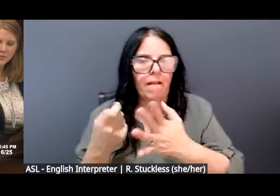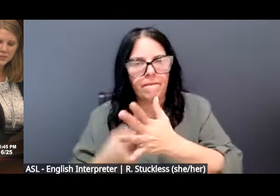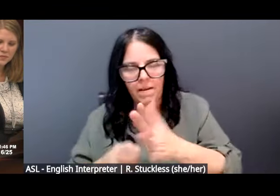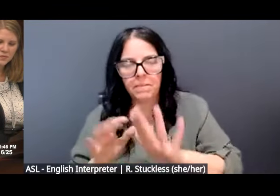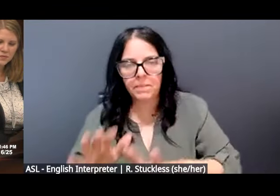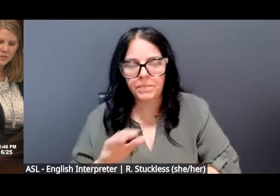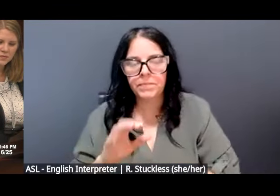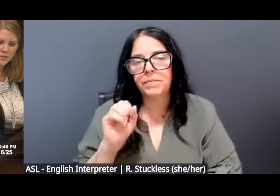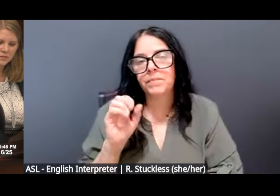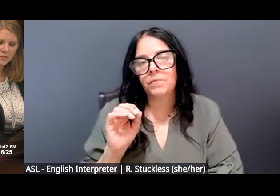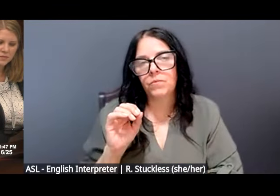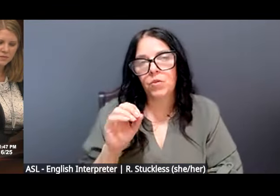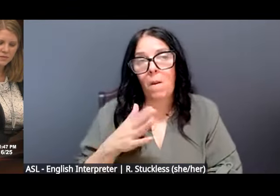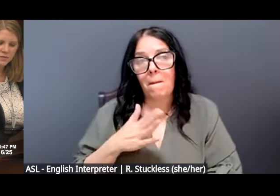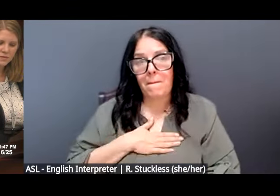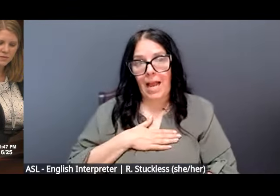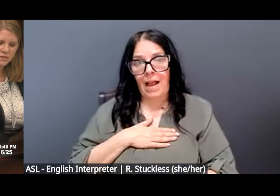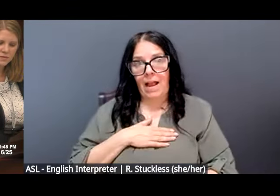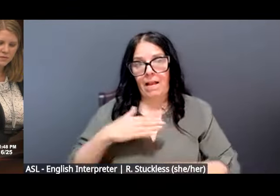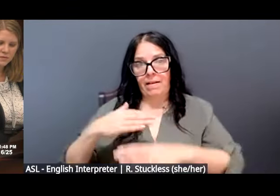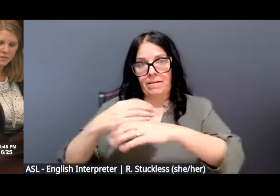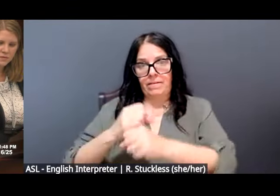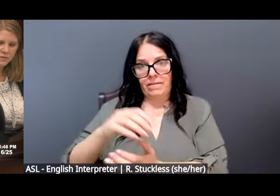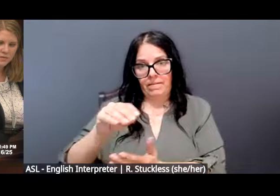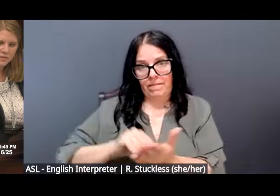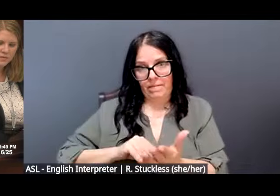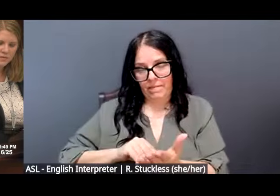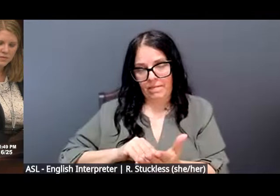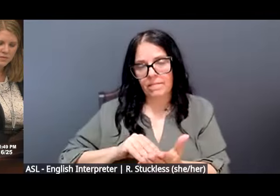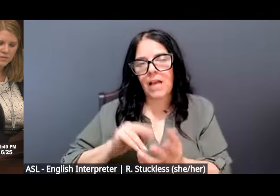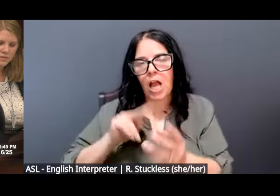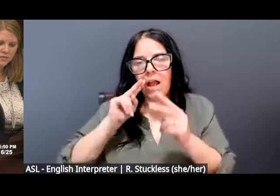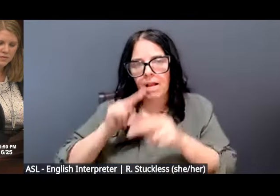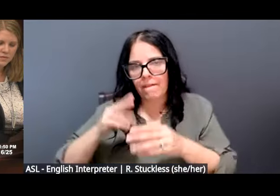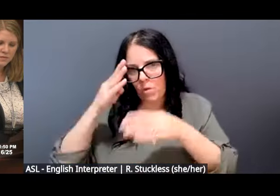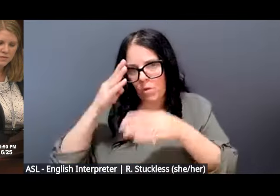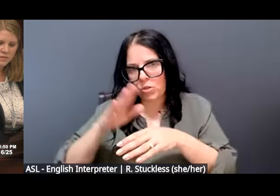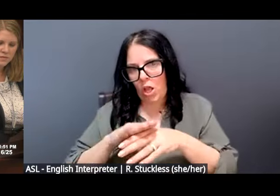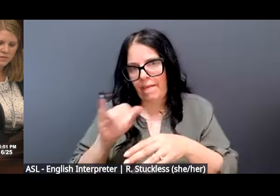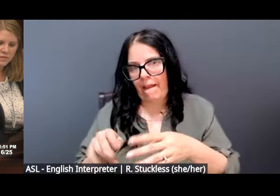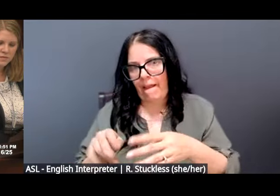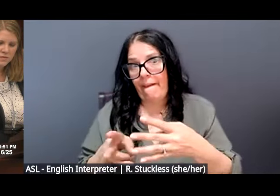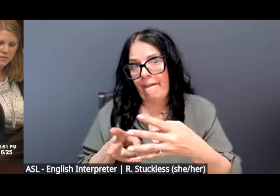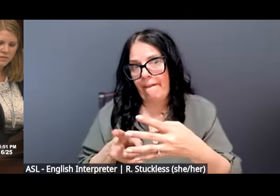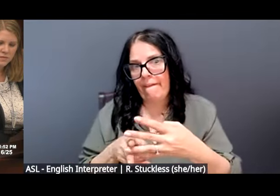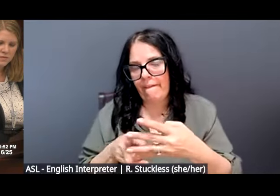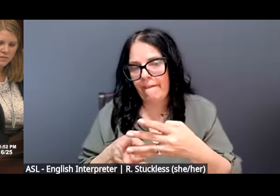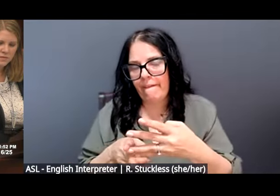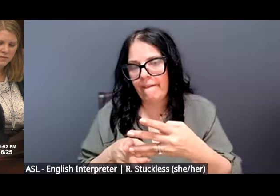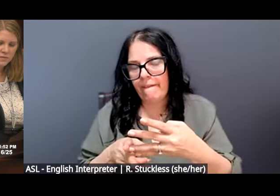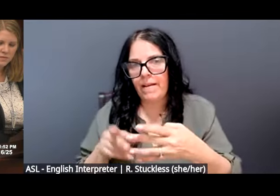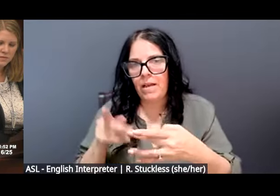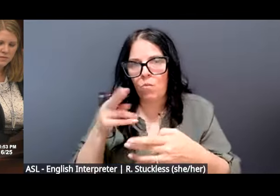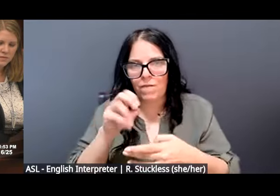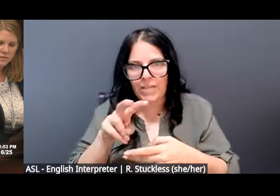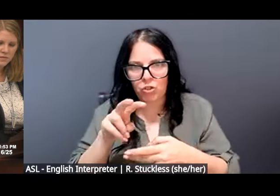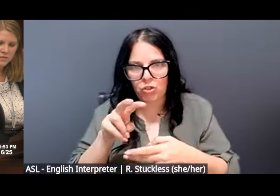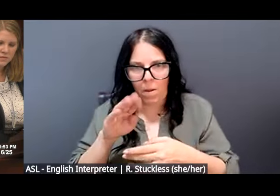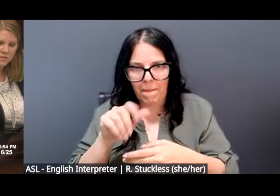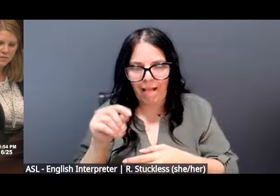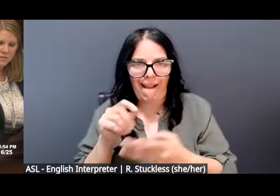my drafting on that provisional ballot piece and that civil and criminal penalties piece, because in the